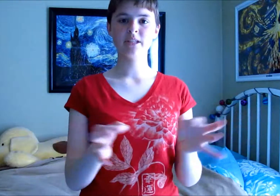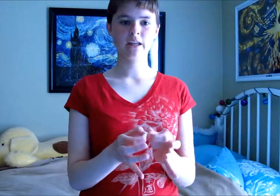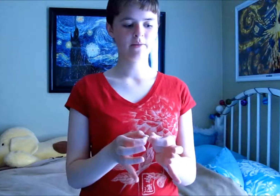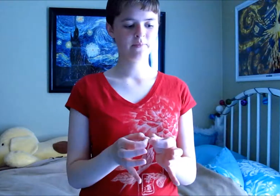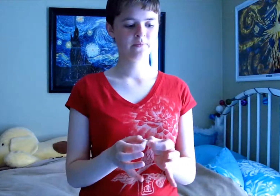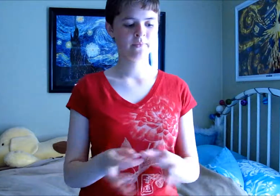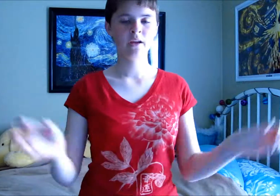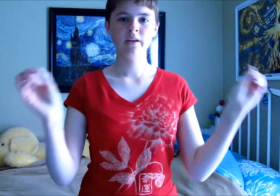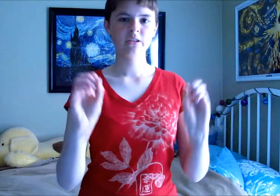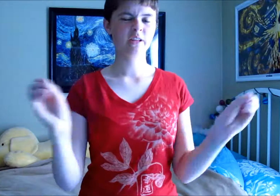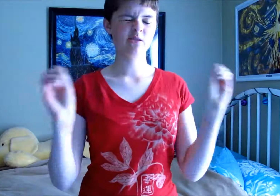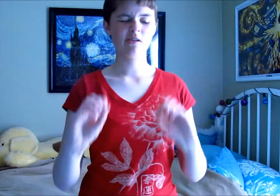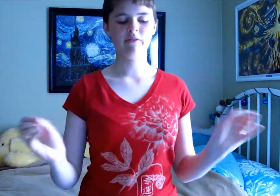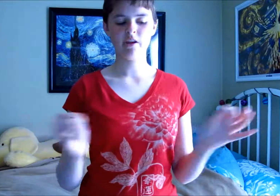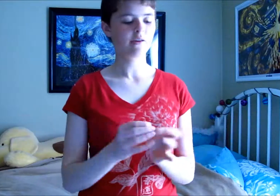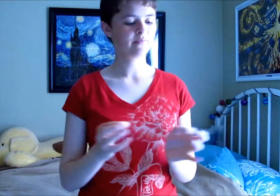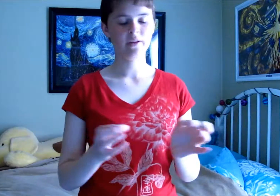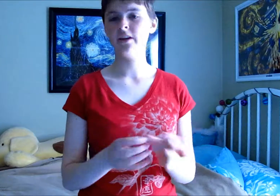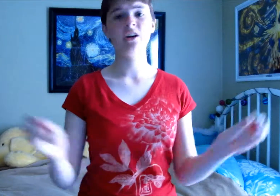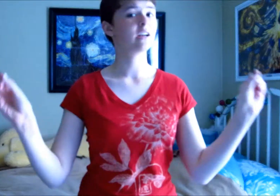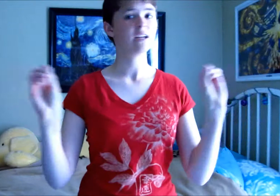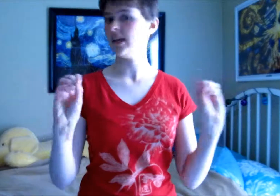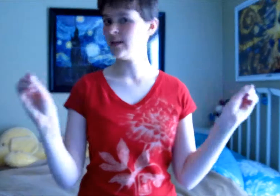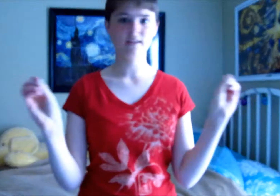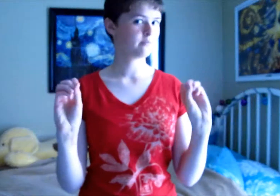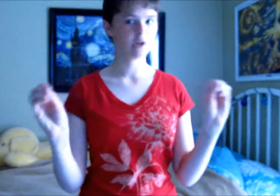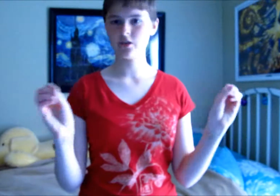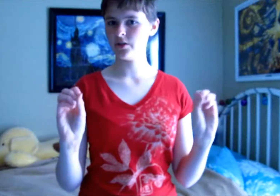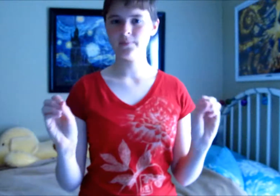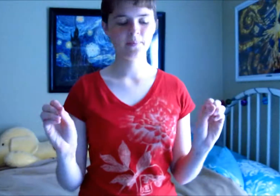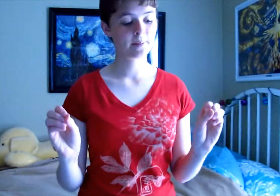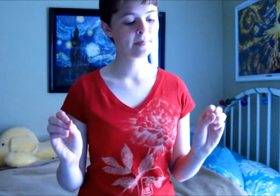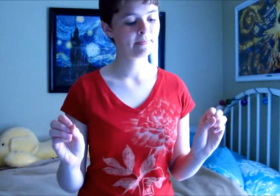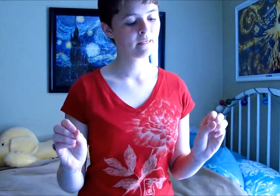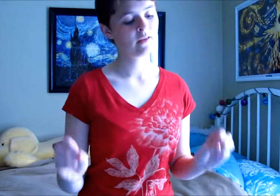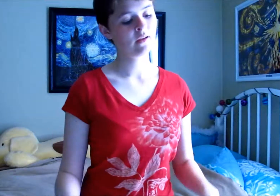together. So it has no value. And you're going to negate this part too.